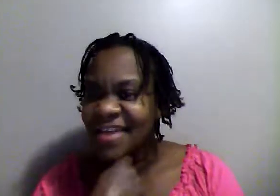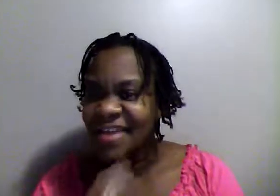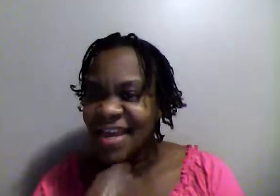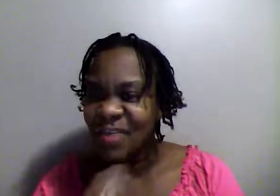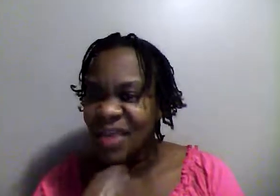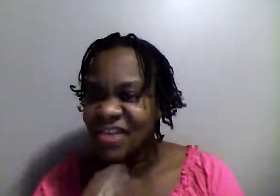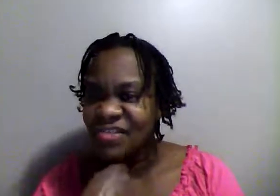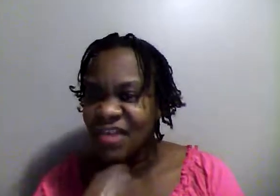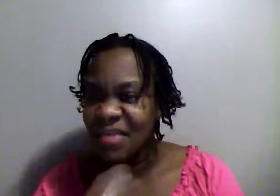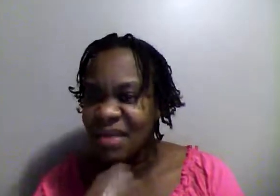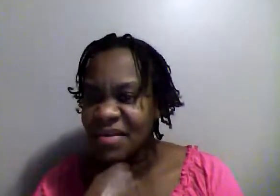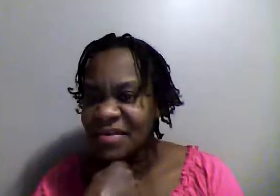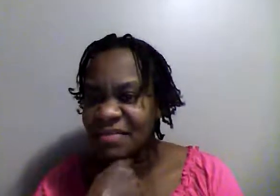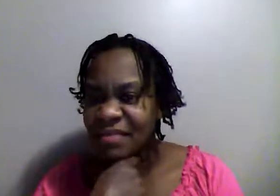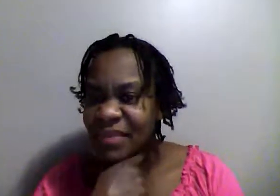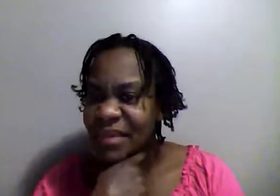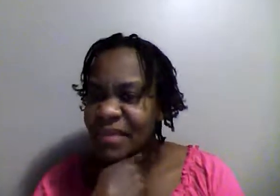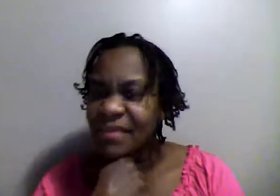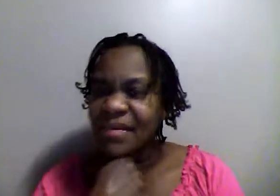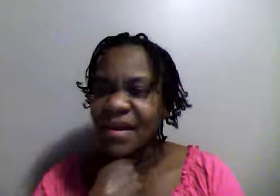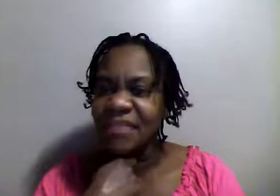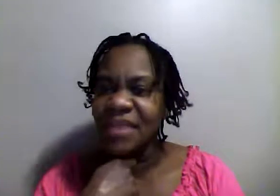They eat my strawberries,